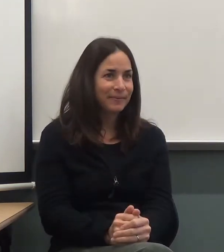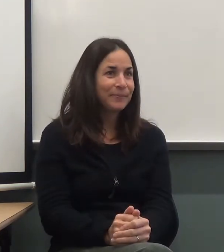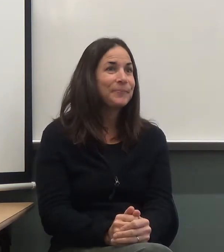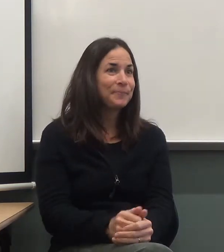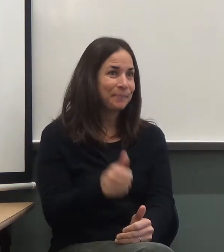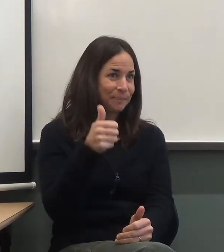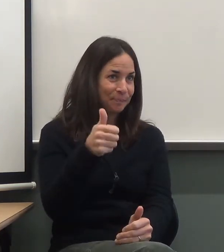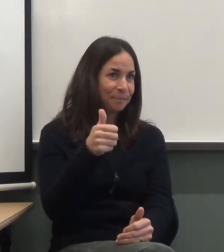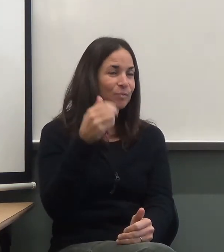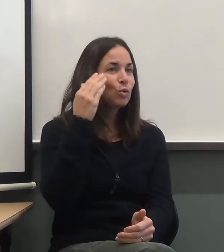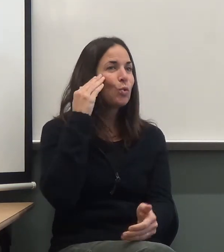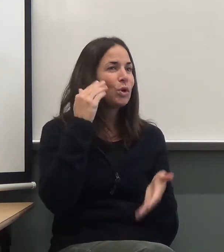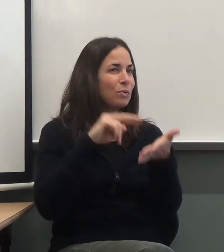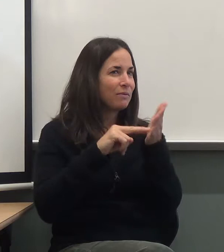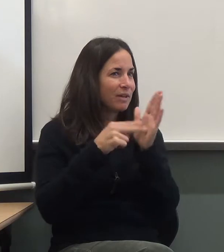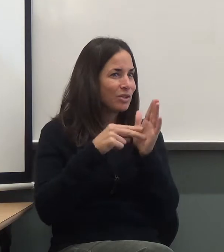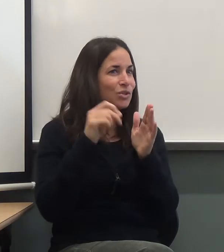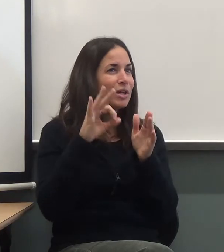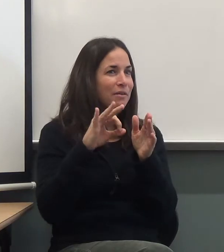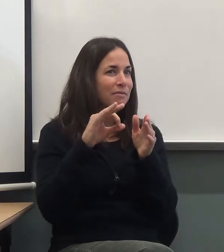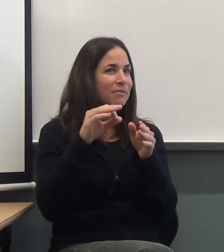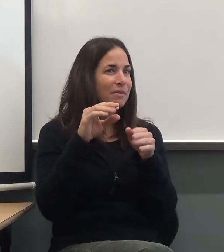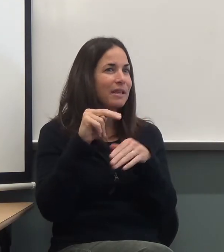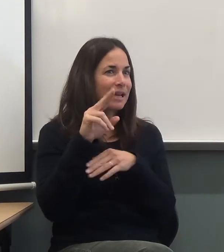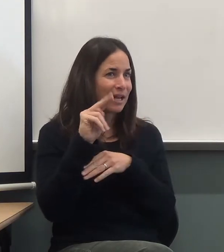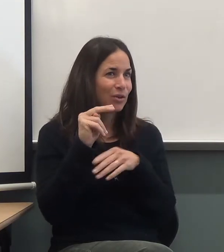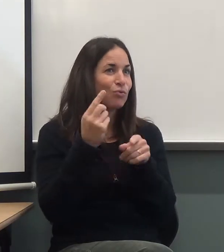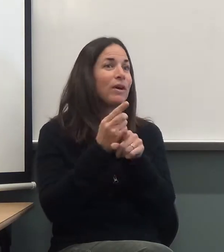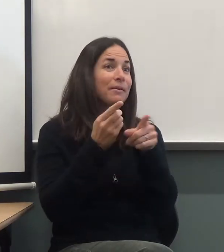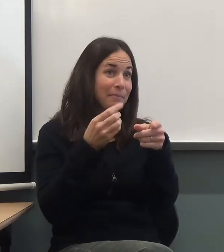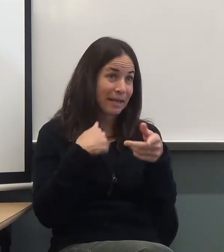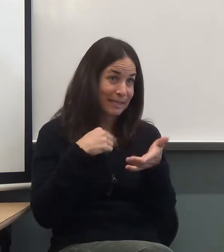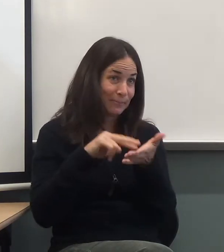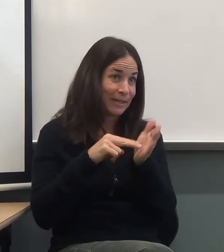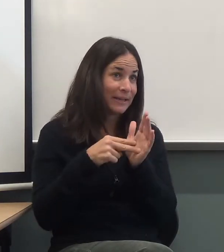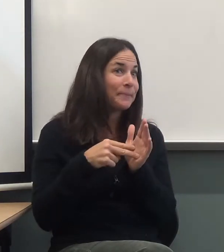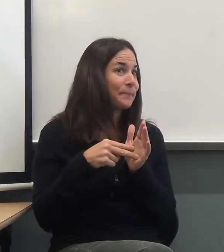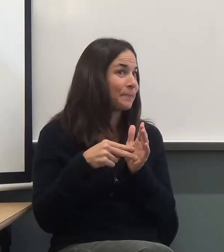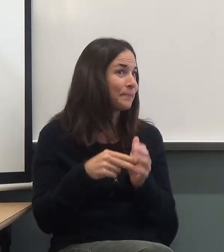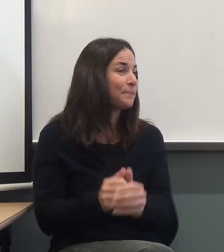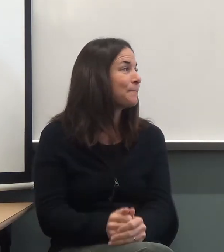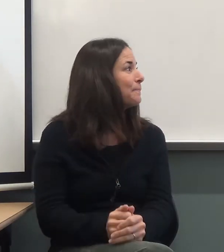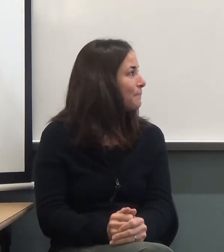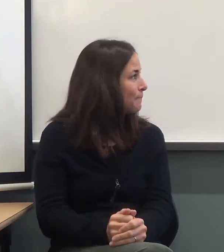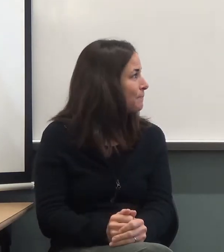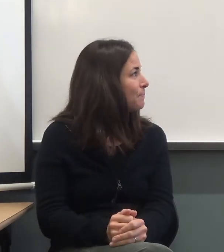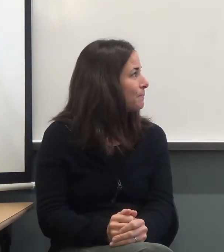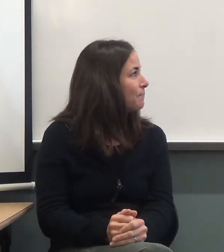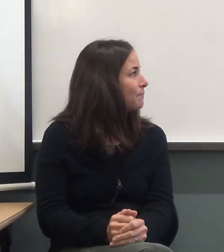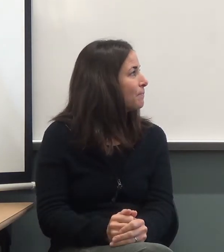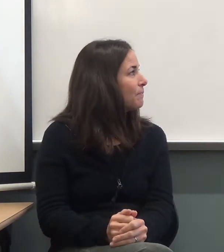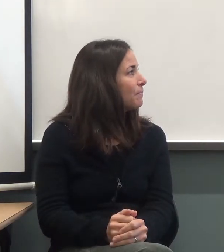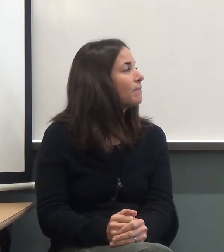the definition of the noun. Right? It has meaning. Meaning is